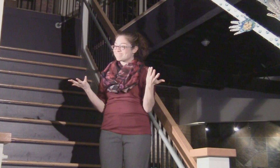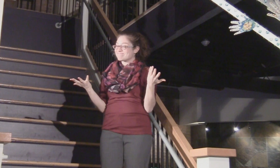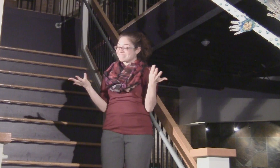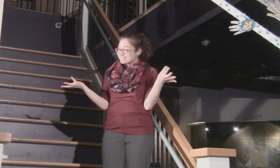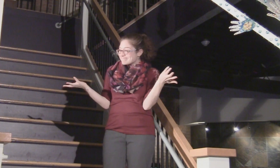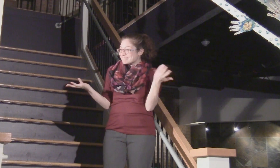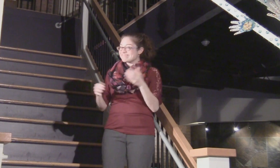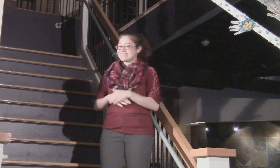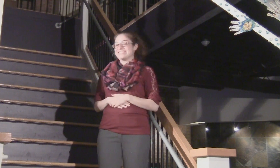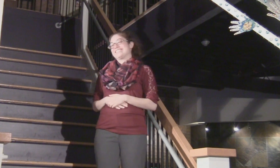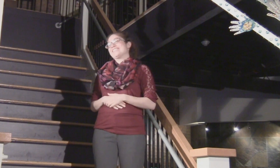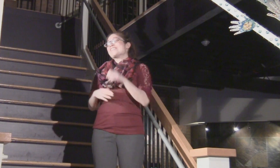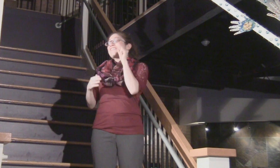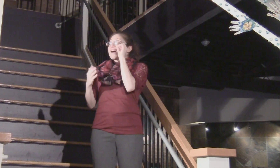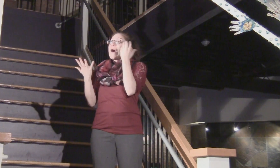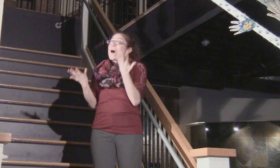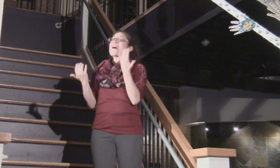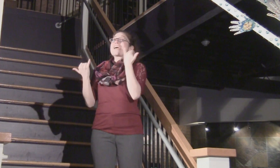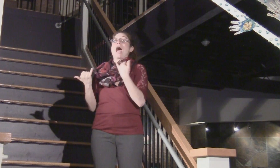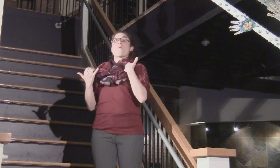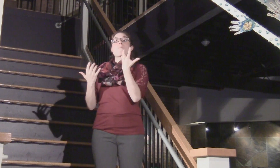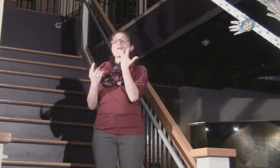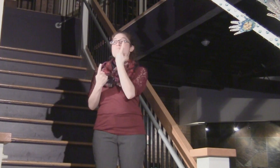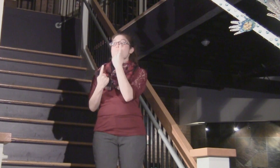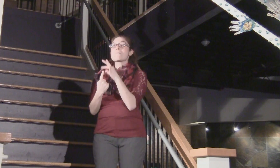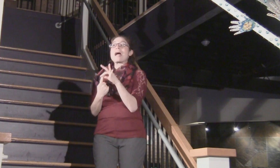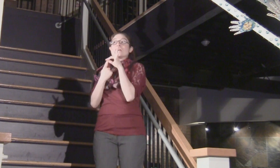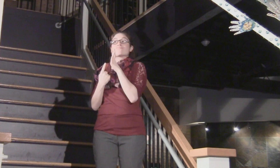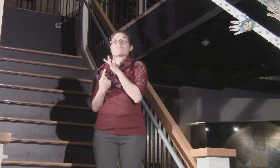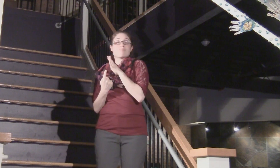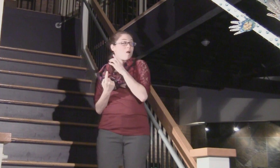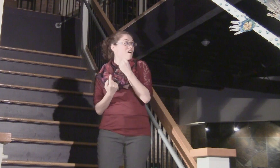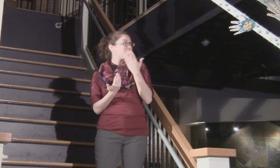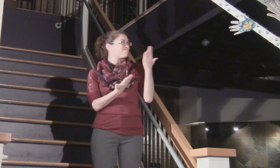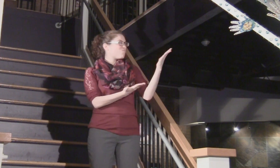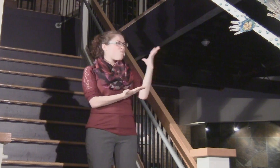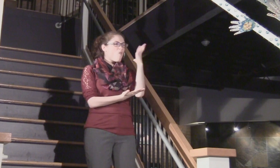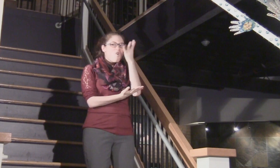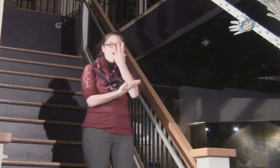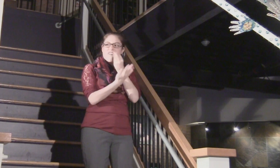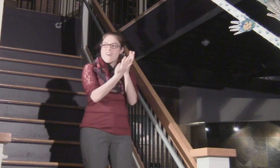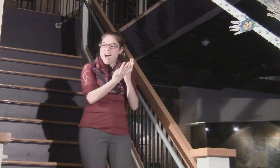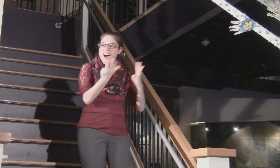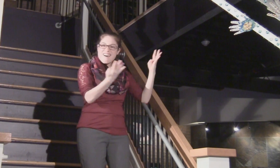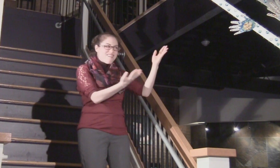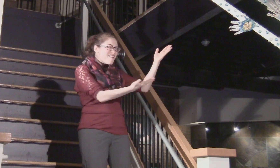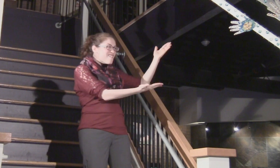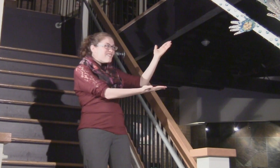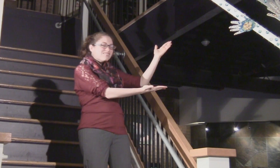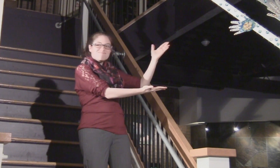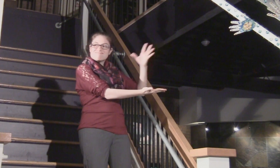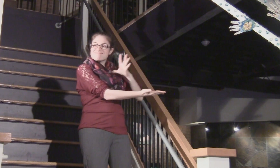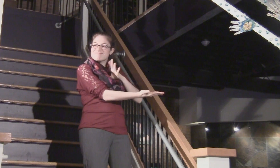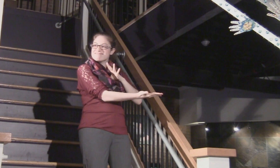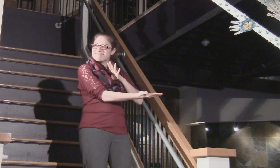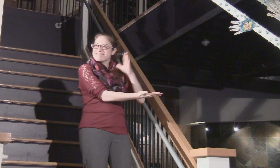special, right? So now this is beautiful, beautiful